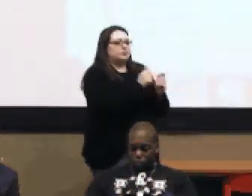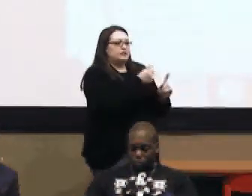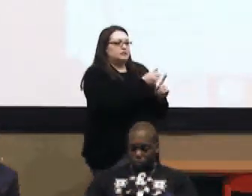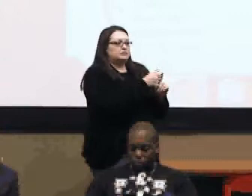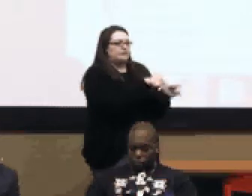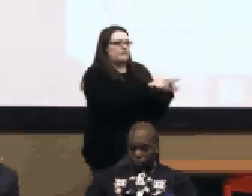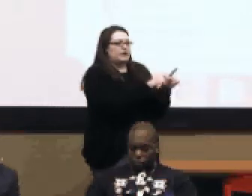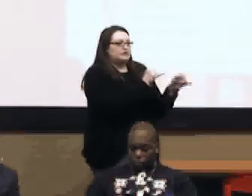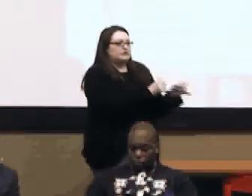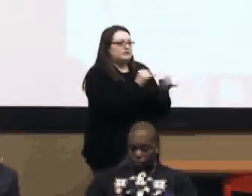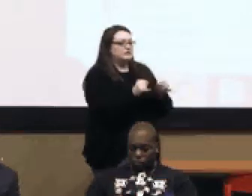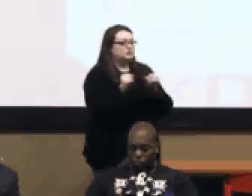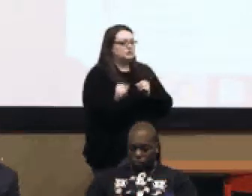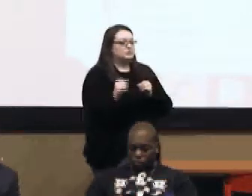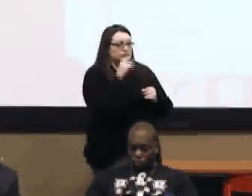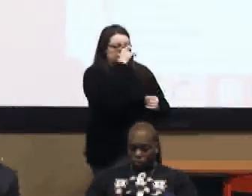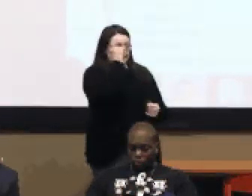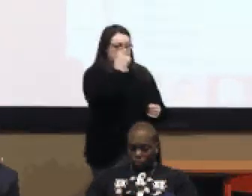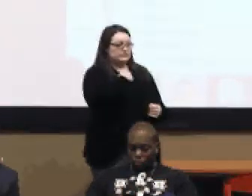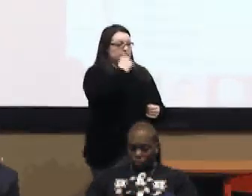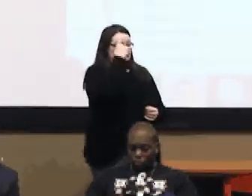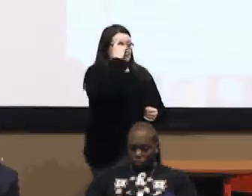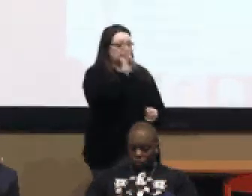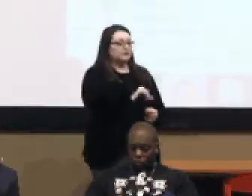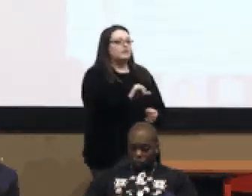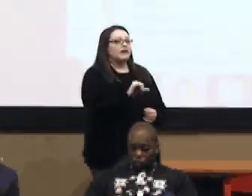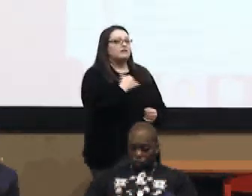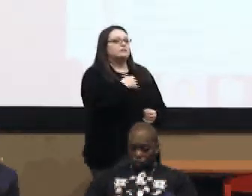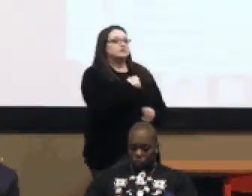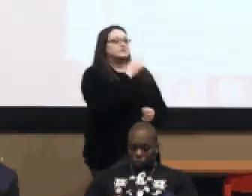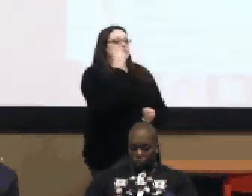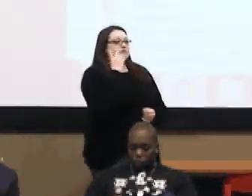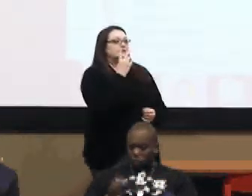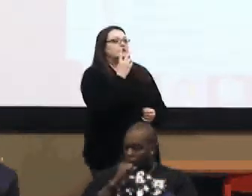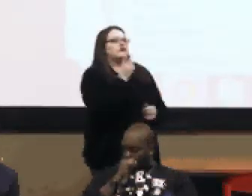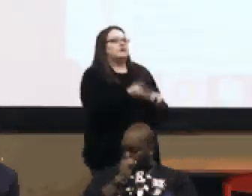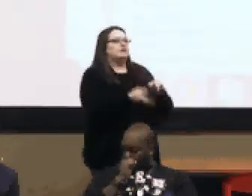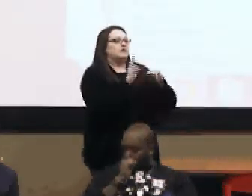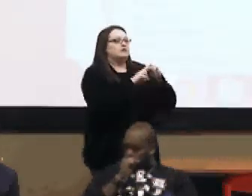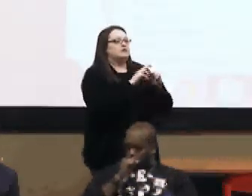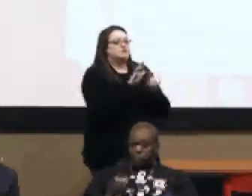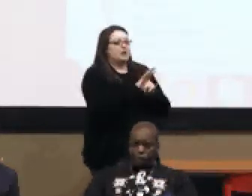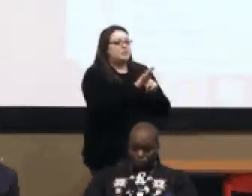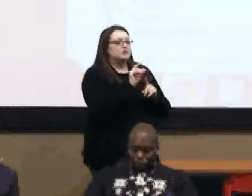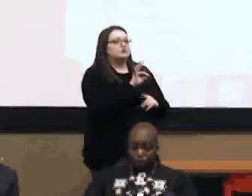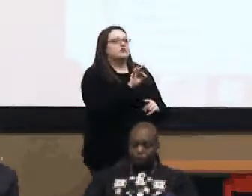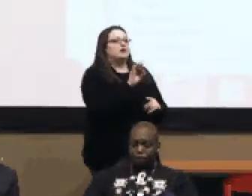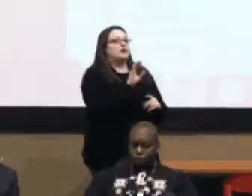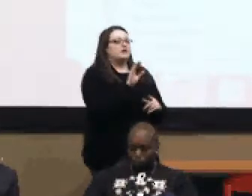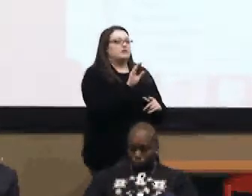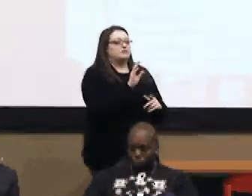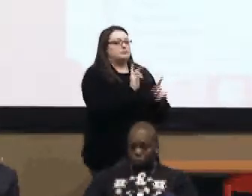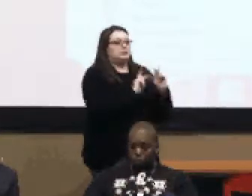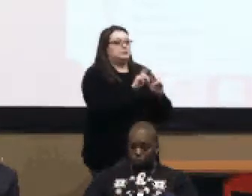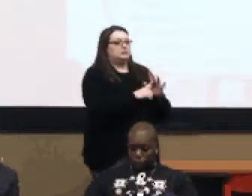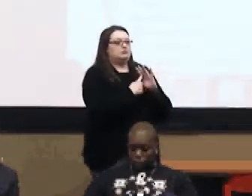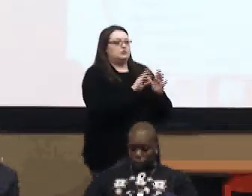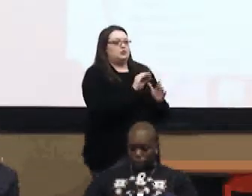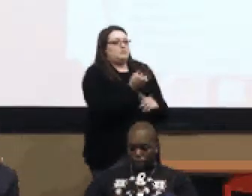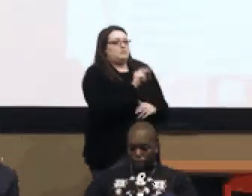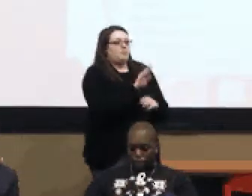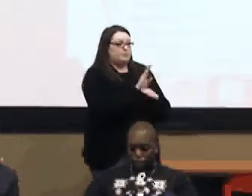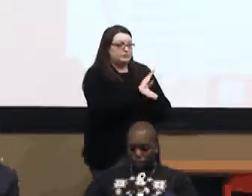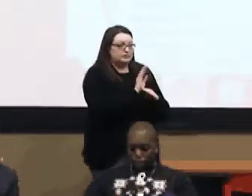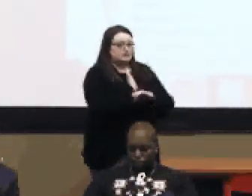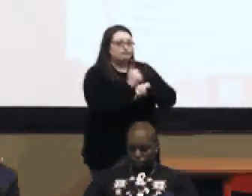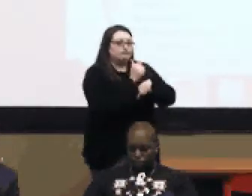as individuals, because I think that we've seen a big rise in popularity of entrepreneurship in the last 5 to 10 years. And